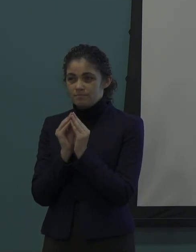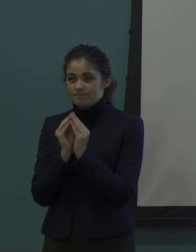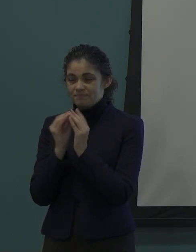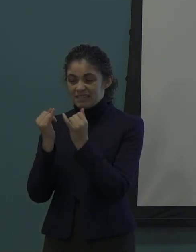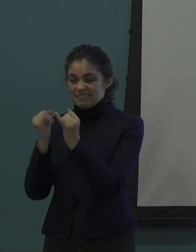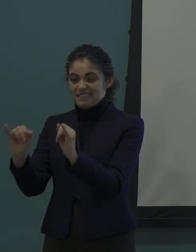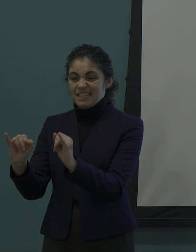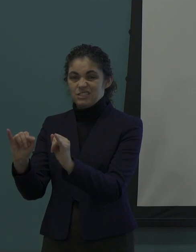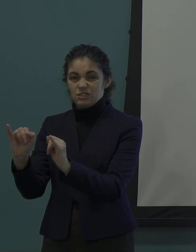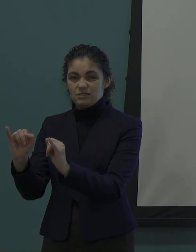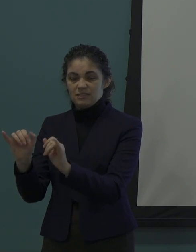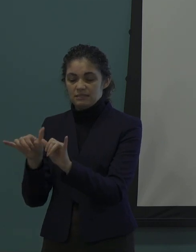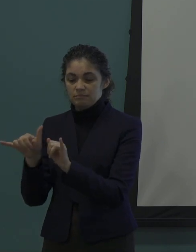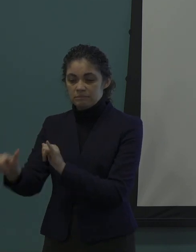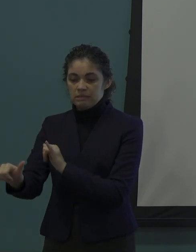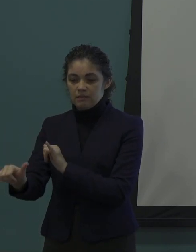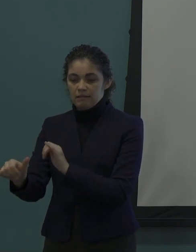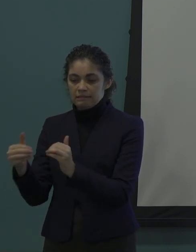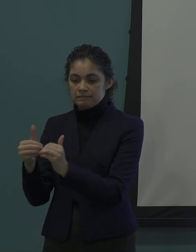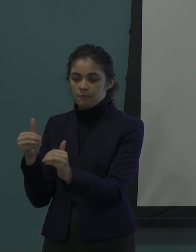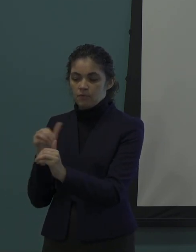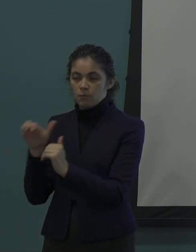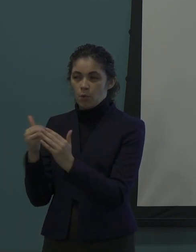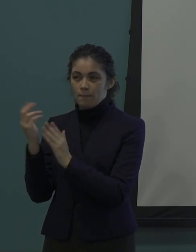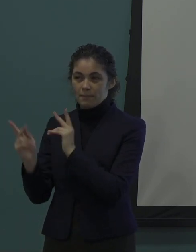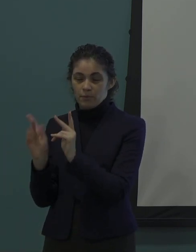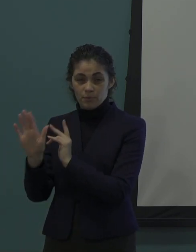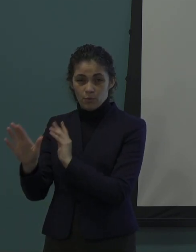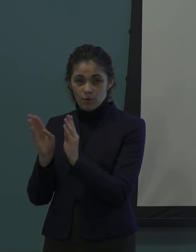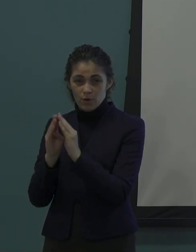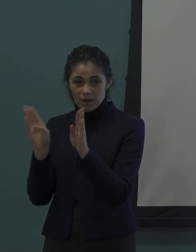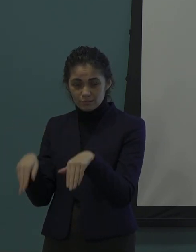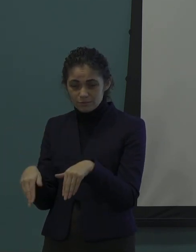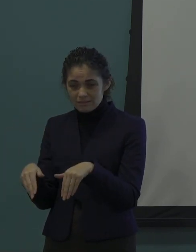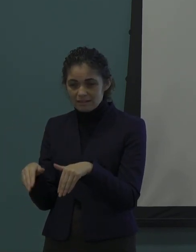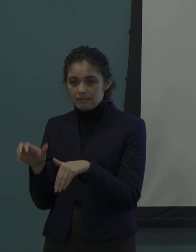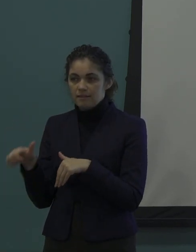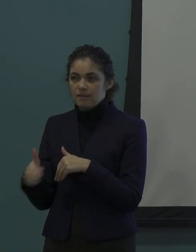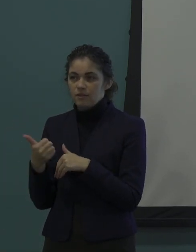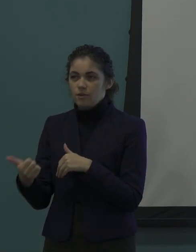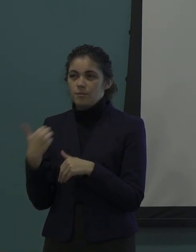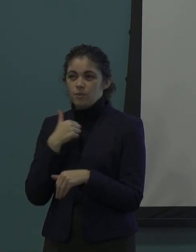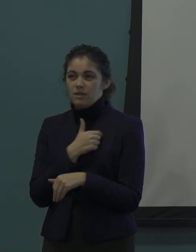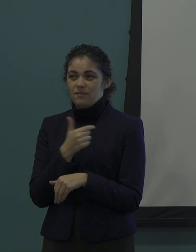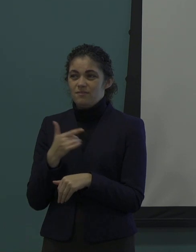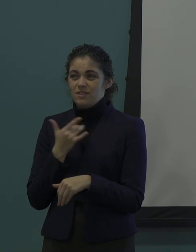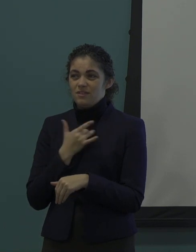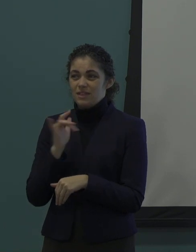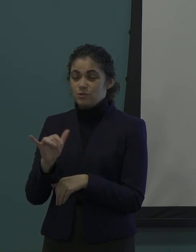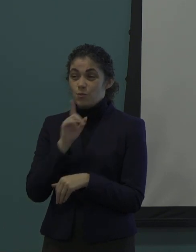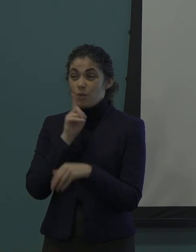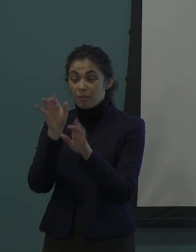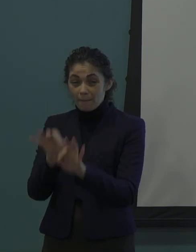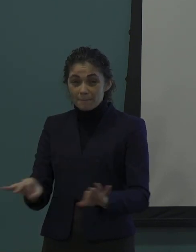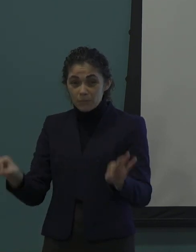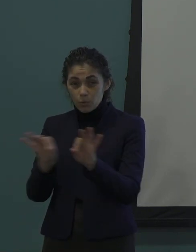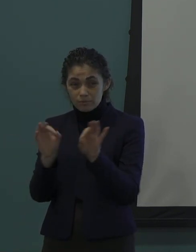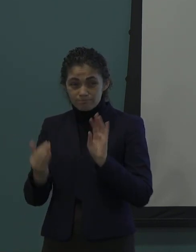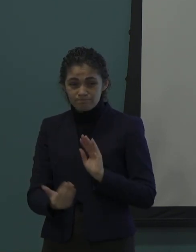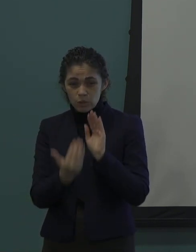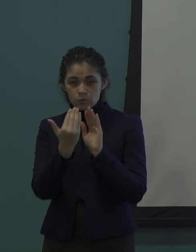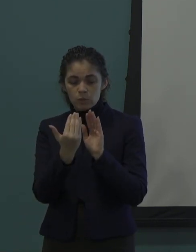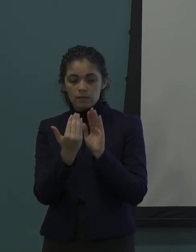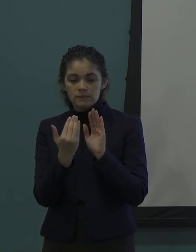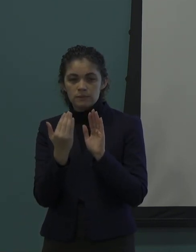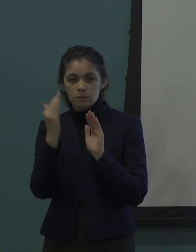orders than the number of lab-confirmed cases, and I wanted to again explain why that's the case. We feel like this is a very important approach to flatten